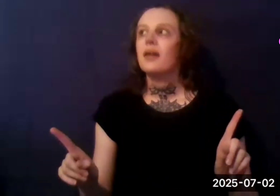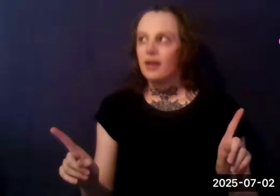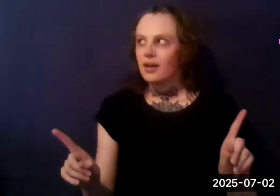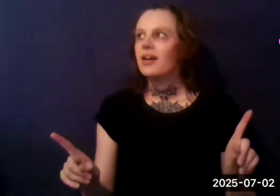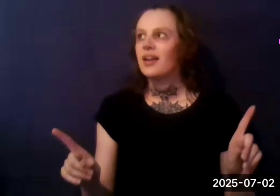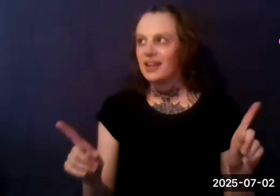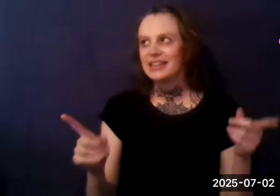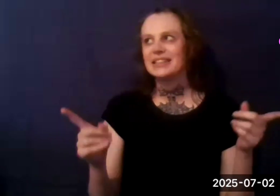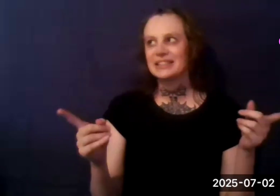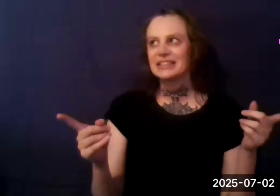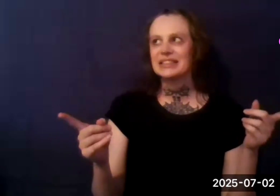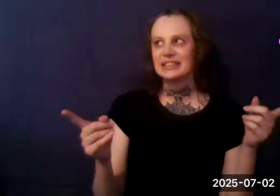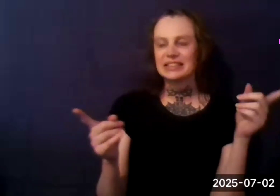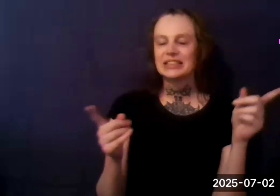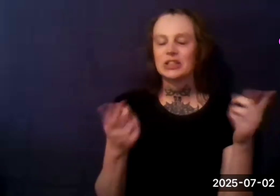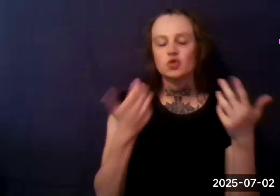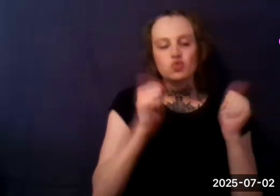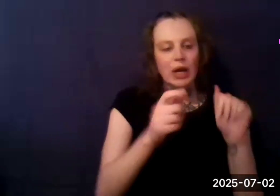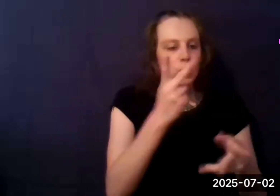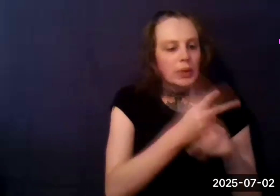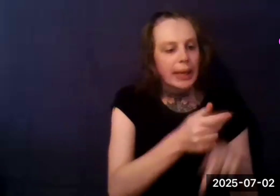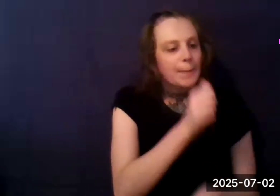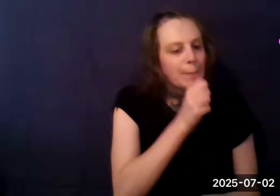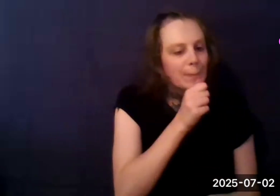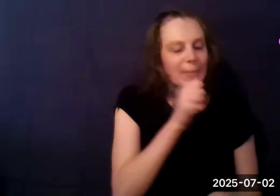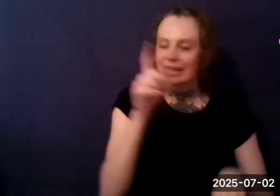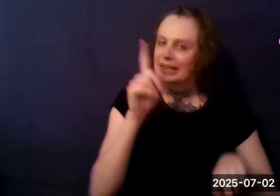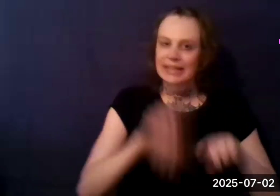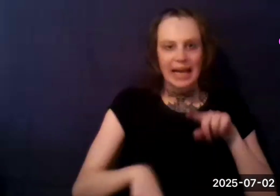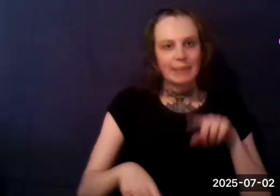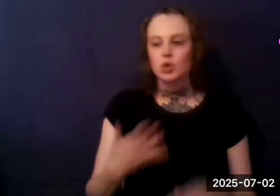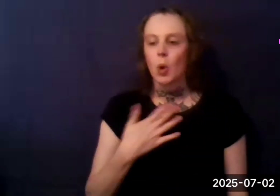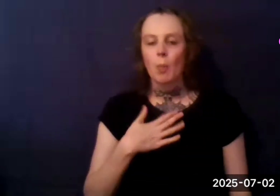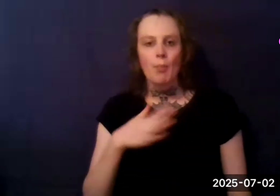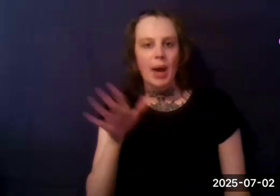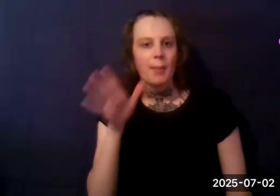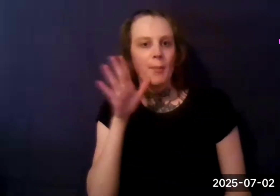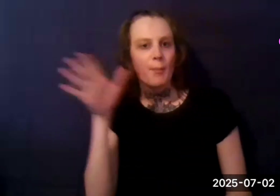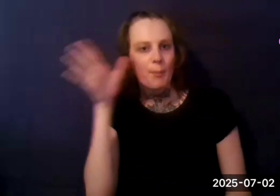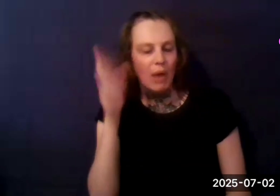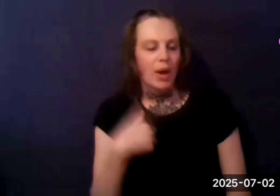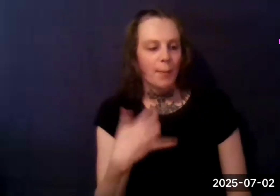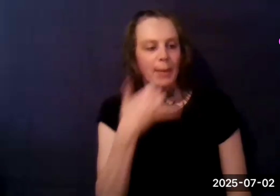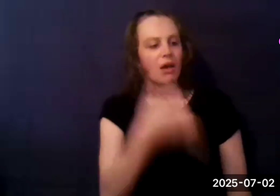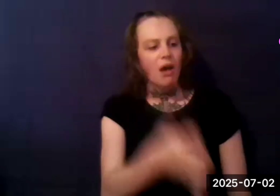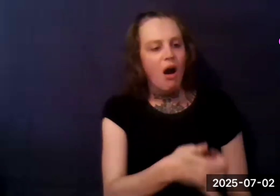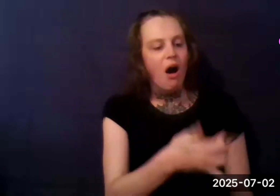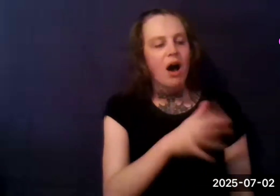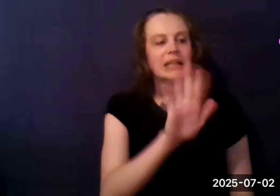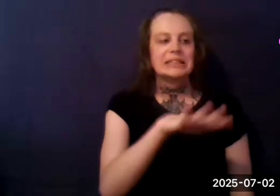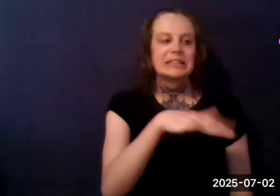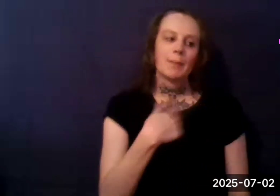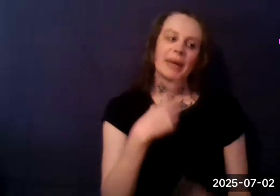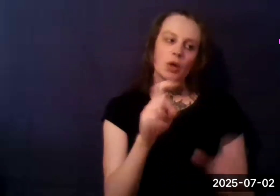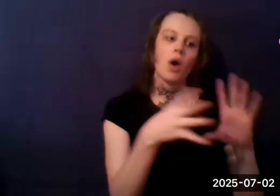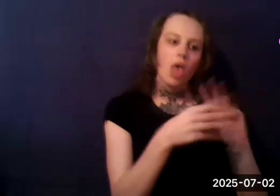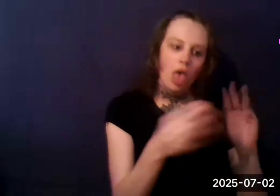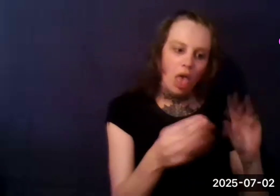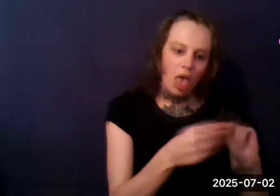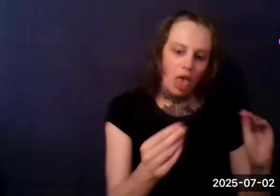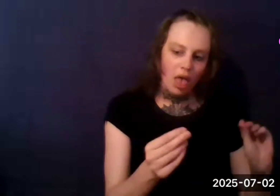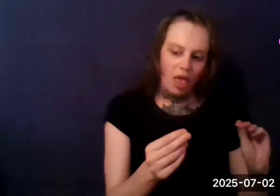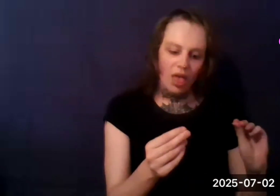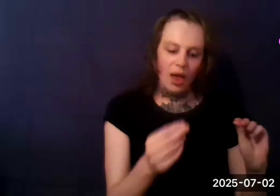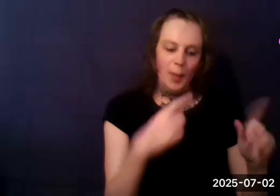get me. And like, this is not a debate. Like, this is what y'all do it. And they did it. Like I said, teenage me would have been like, oh yeah, my parents horrible. But